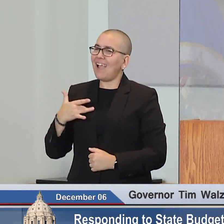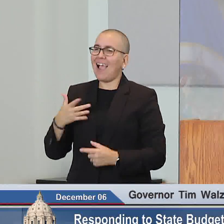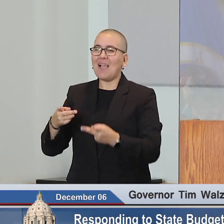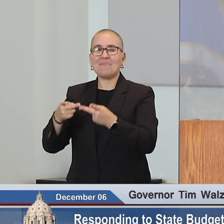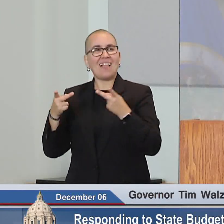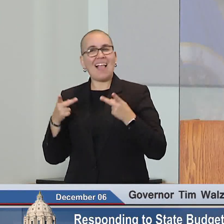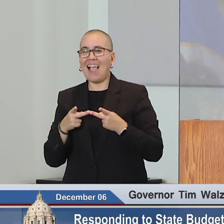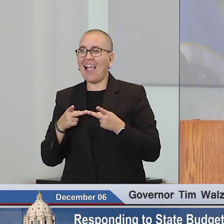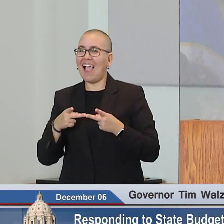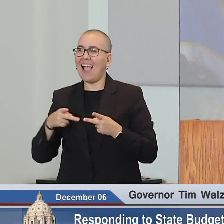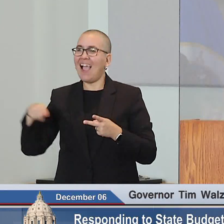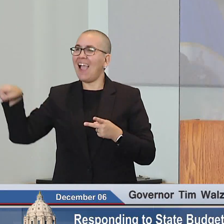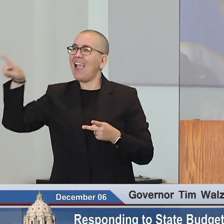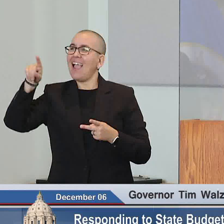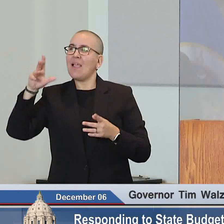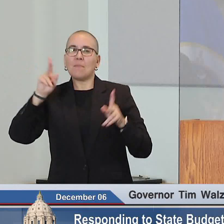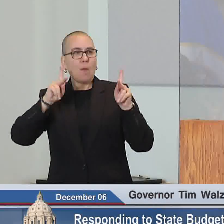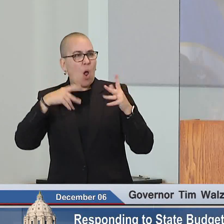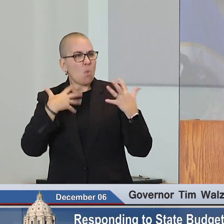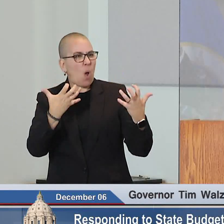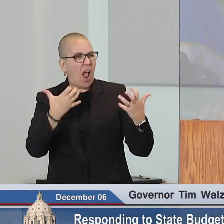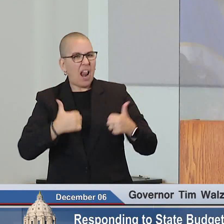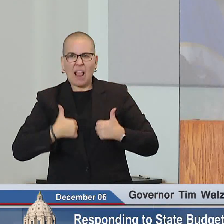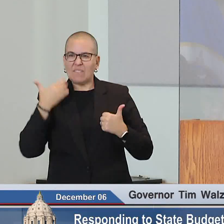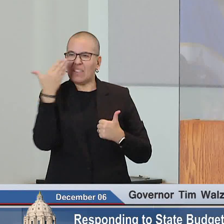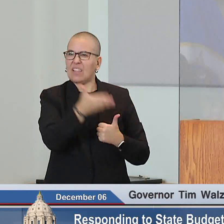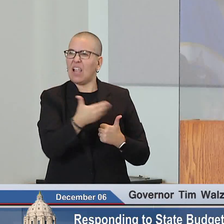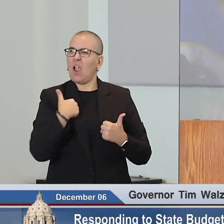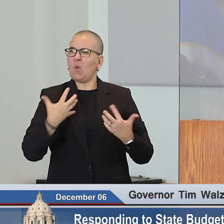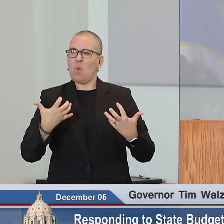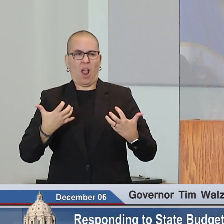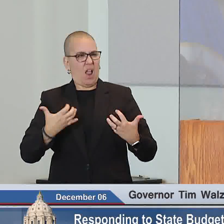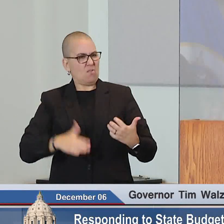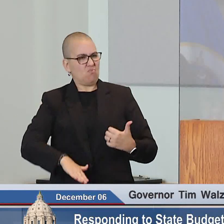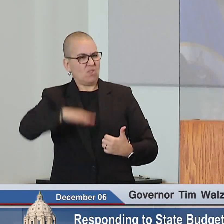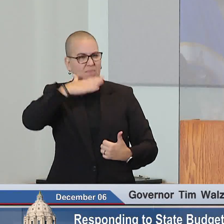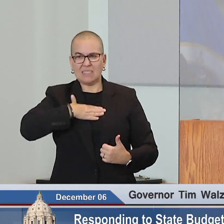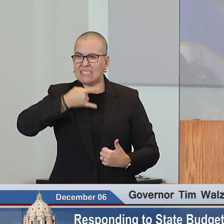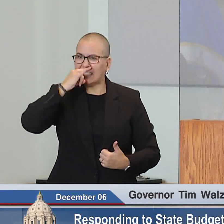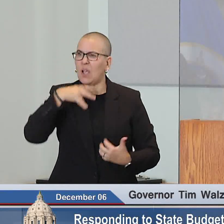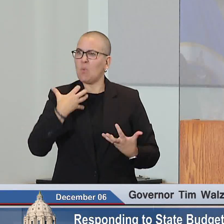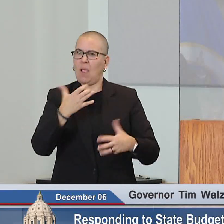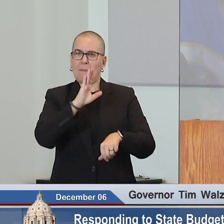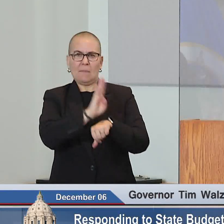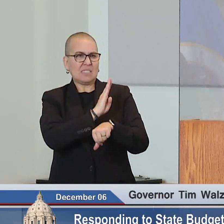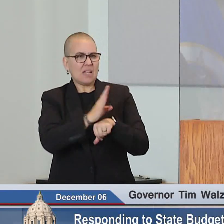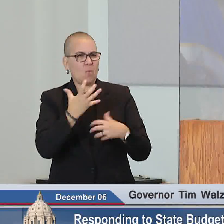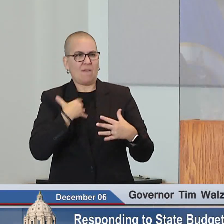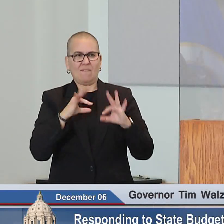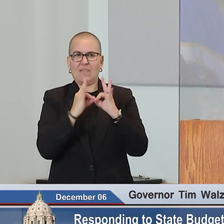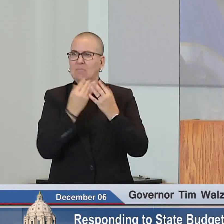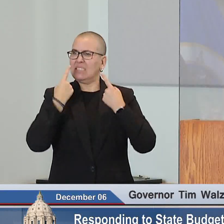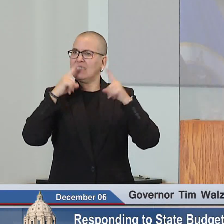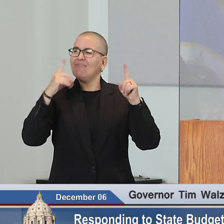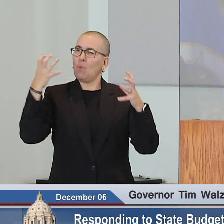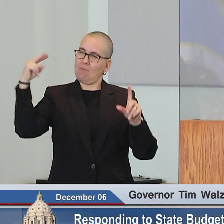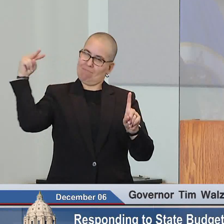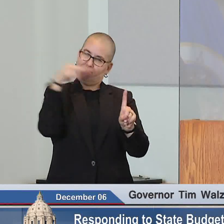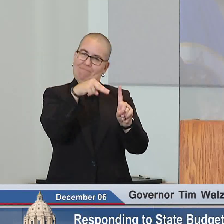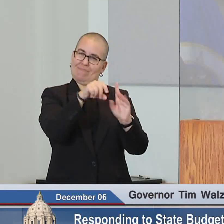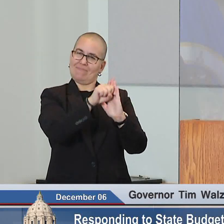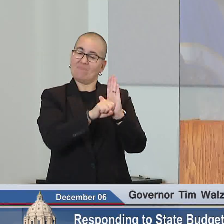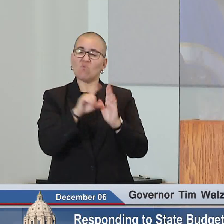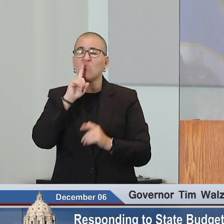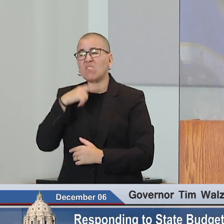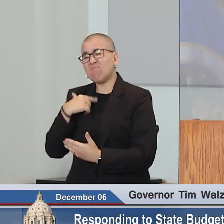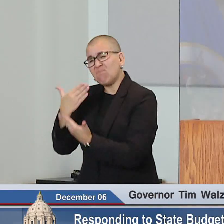business. This is the place where I know my family can achieve what they want to achieve. So I want to give a big thank you to Minnesotans workers who